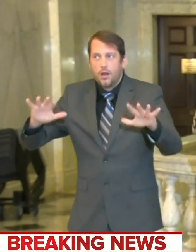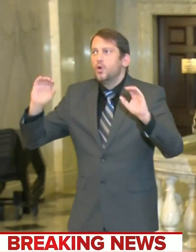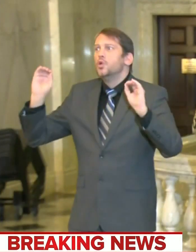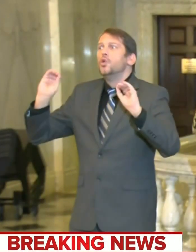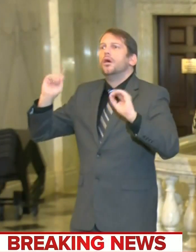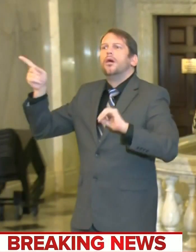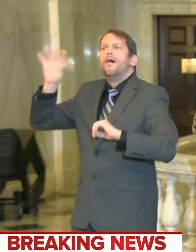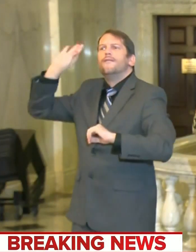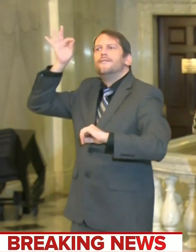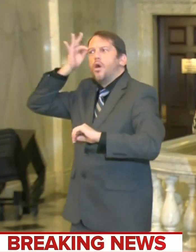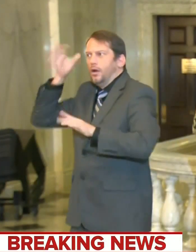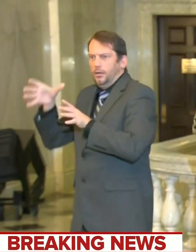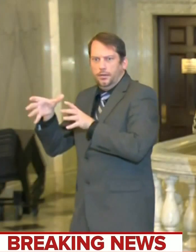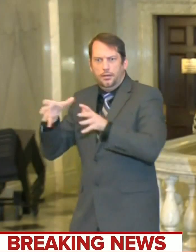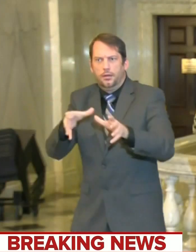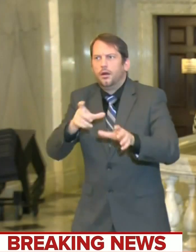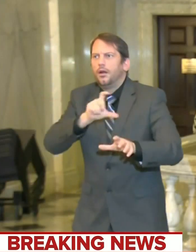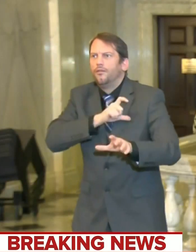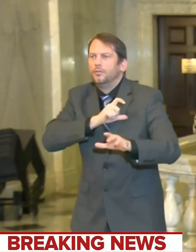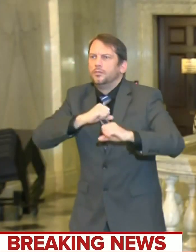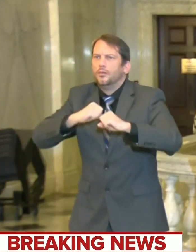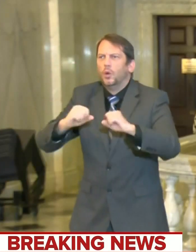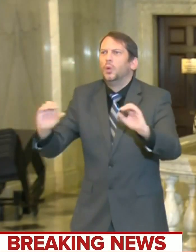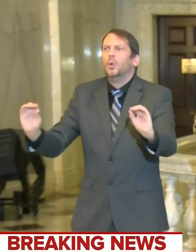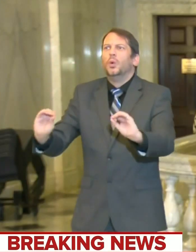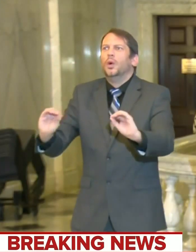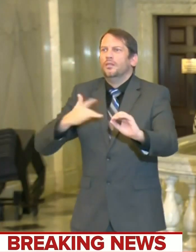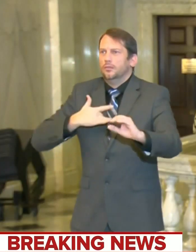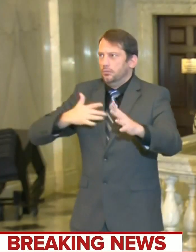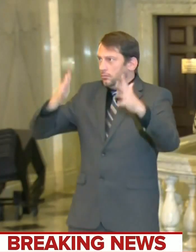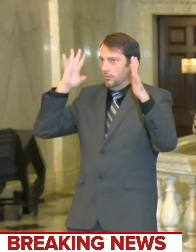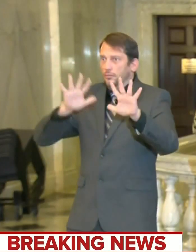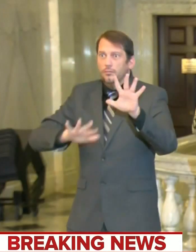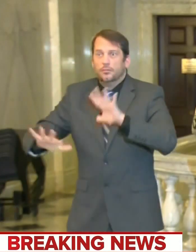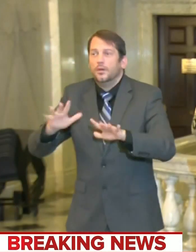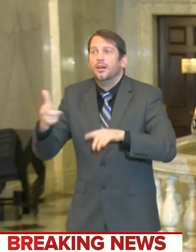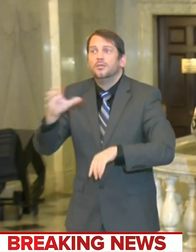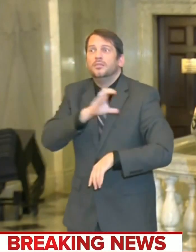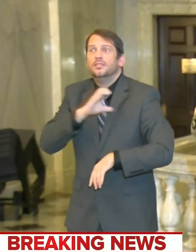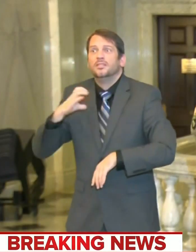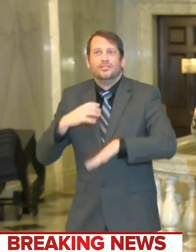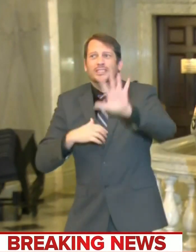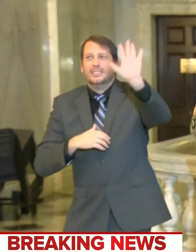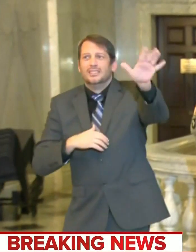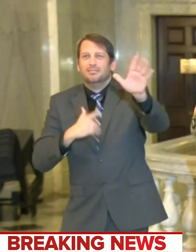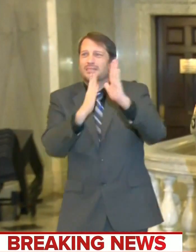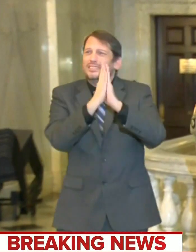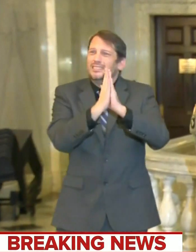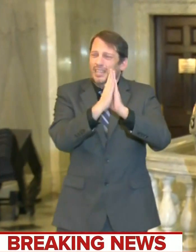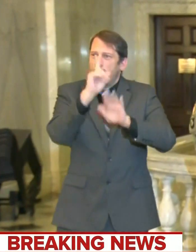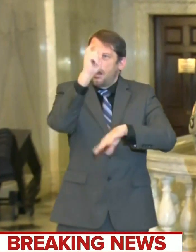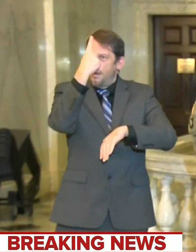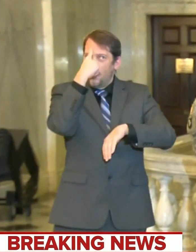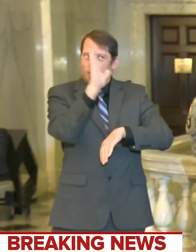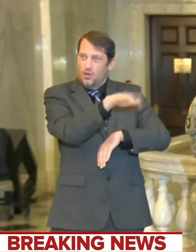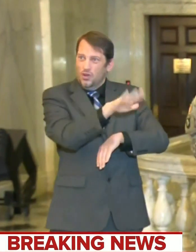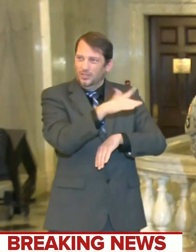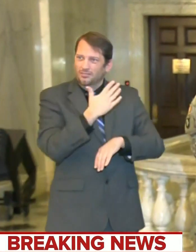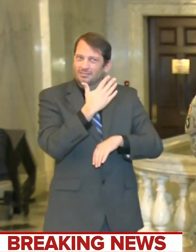of Congress were pleading with me as the governor of Maryland for assistance from Maryland's National Guard and state